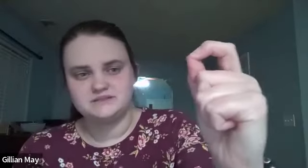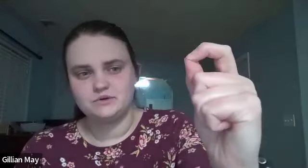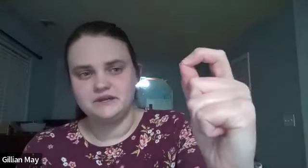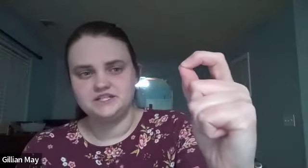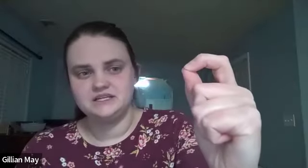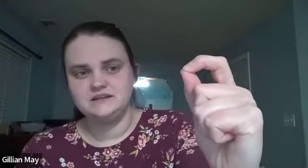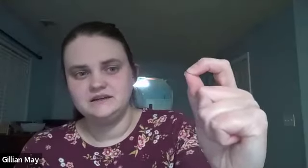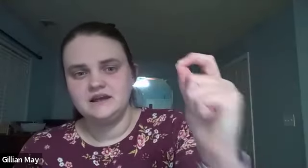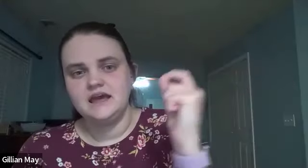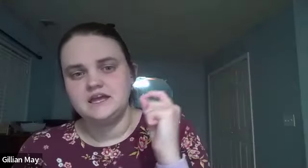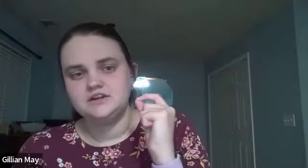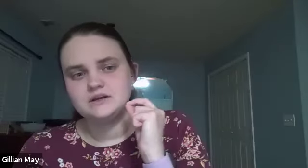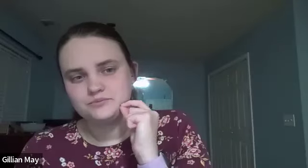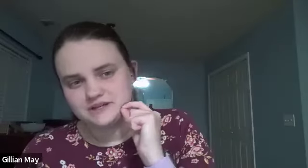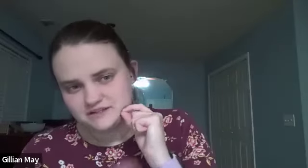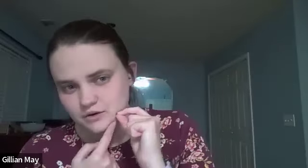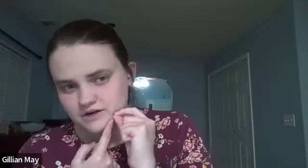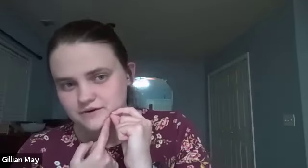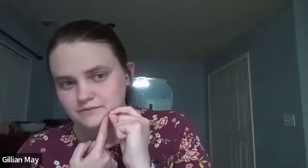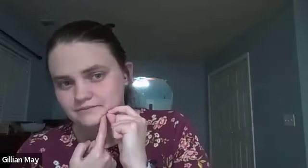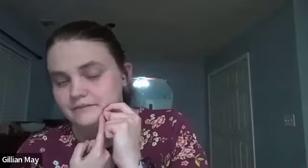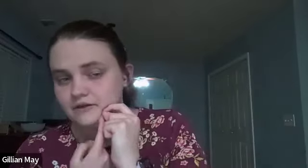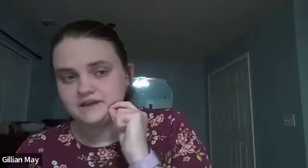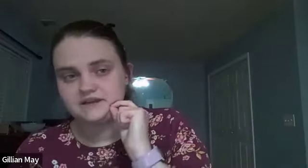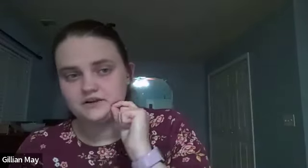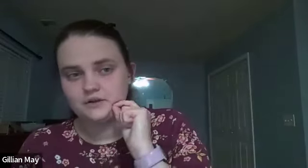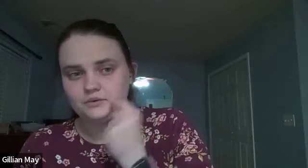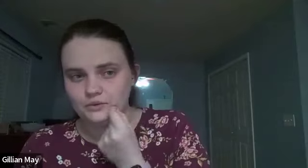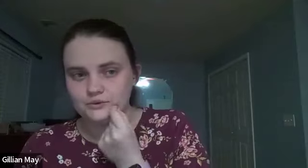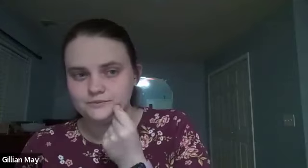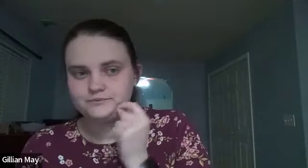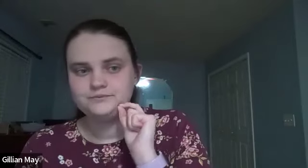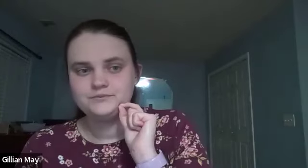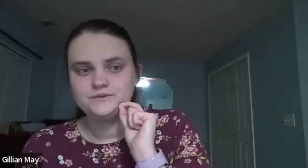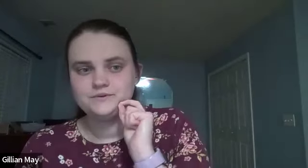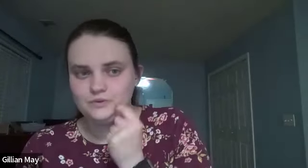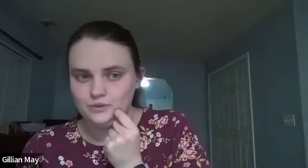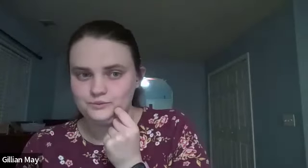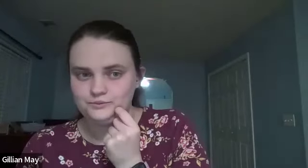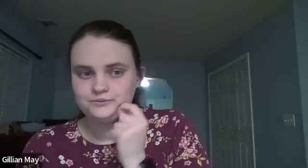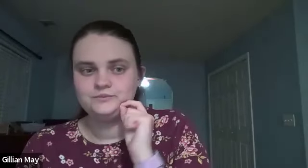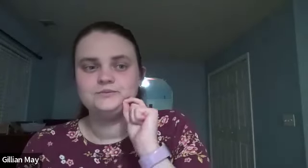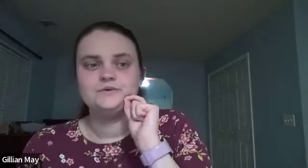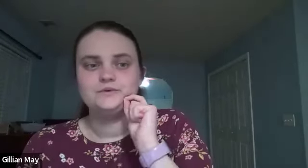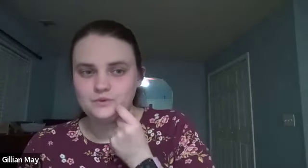more pinched in. And you're going to bring it to the corner of your mouth again, and you're going to go cool. Cool. Cool.